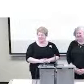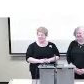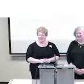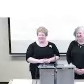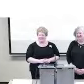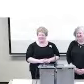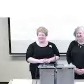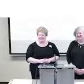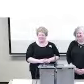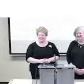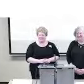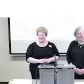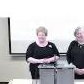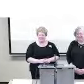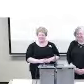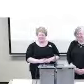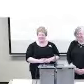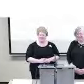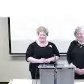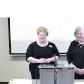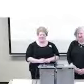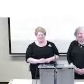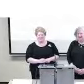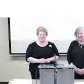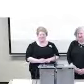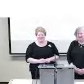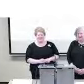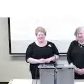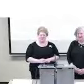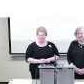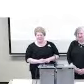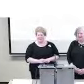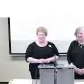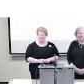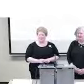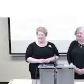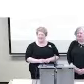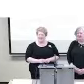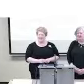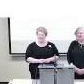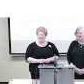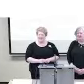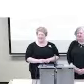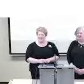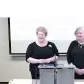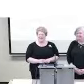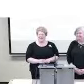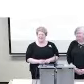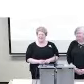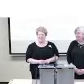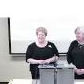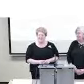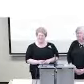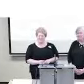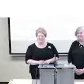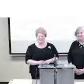and setting those goals so i'm curious which one is your favorite i think my